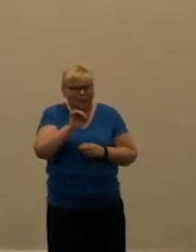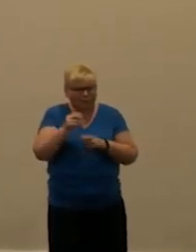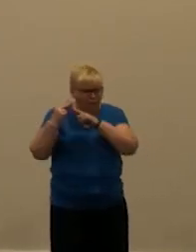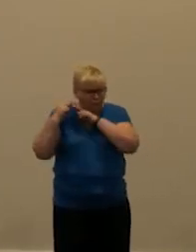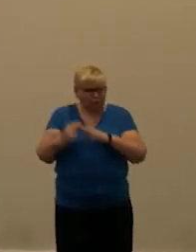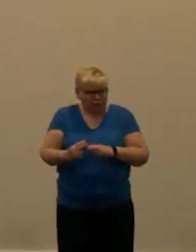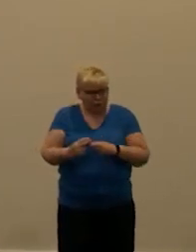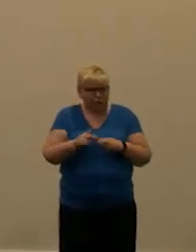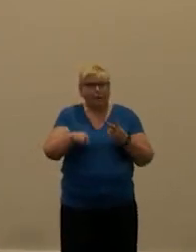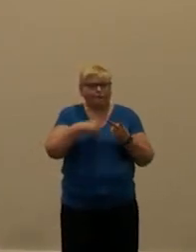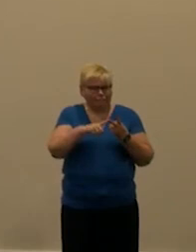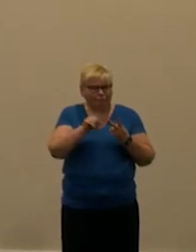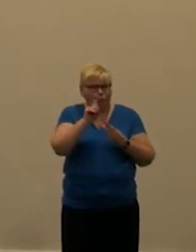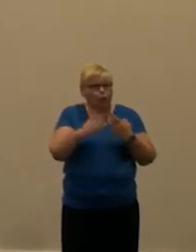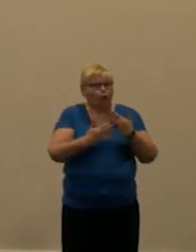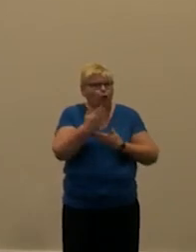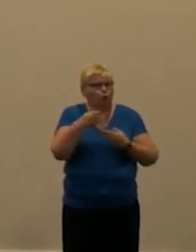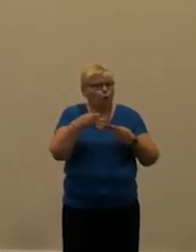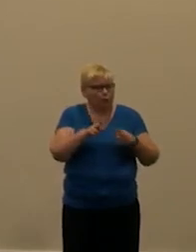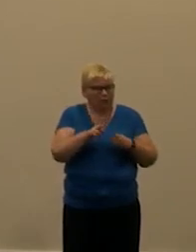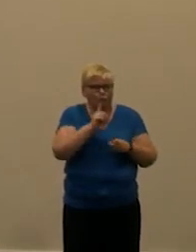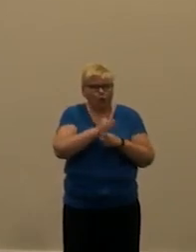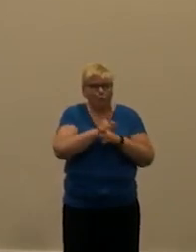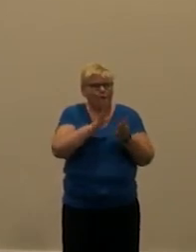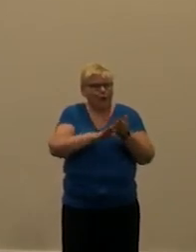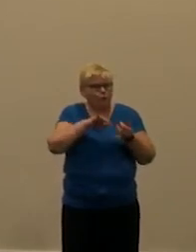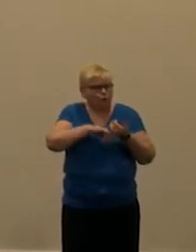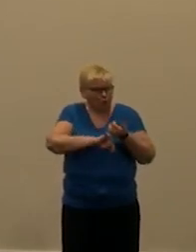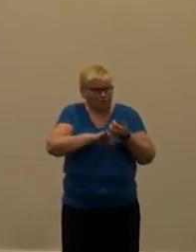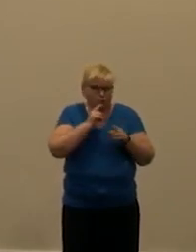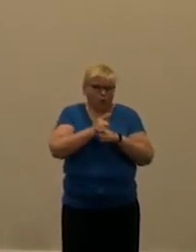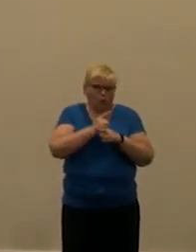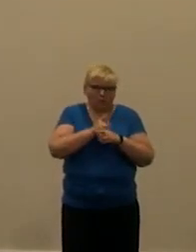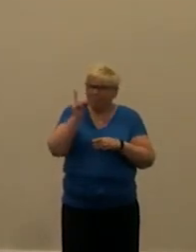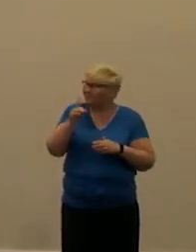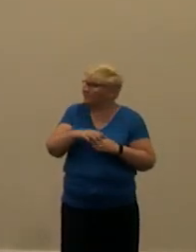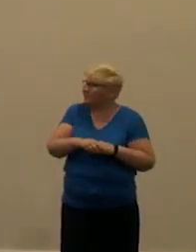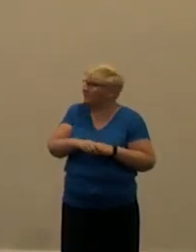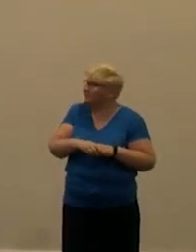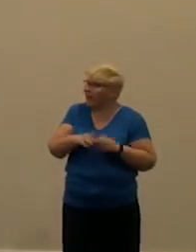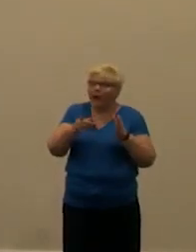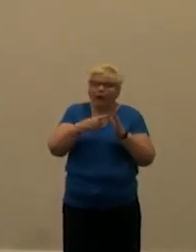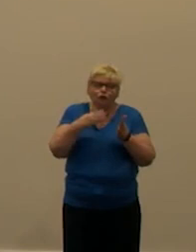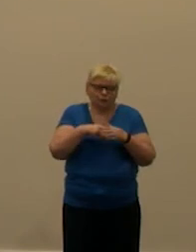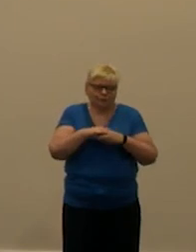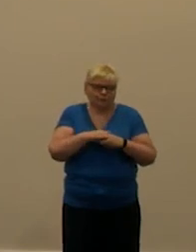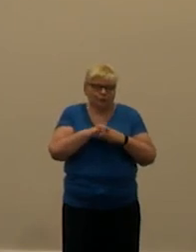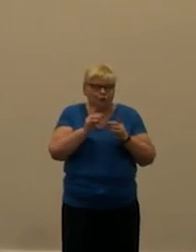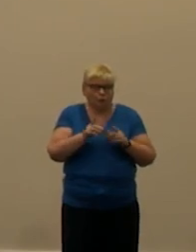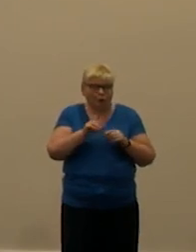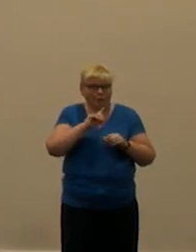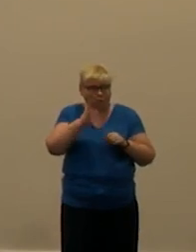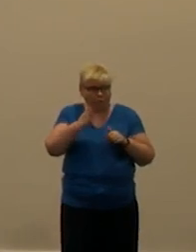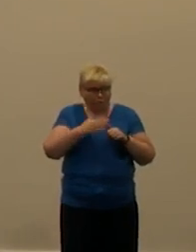and what is the new way when we talk about Microsoft, when we talk about Azure? The first, the traditional way. So in